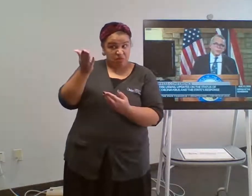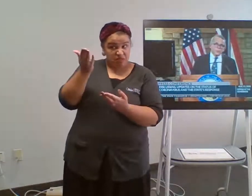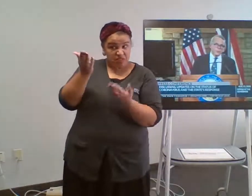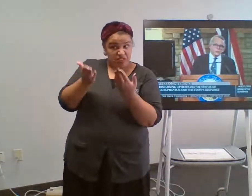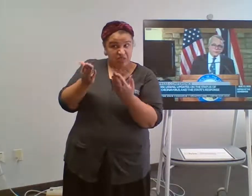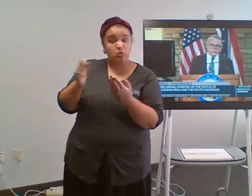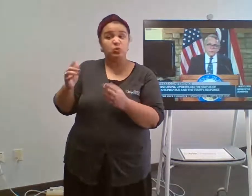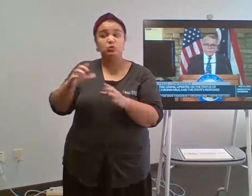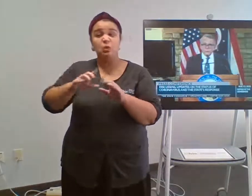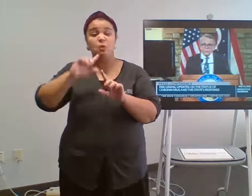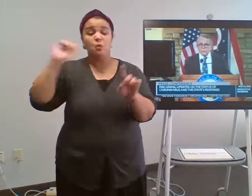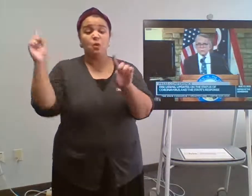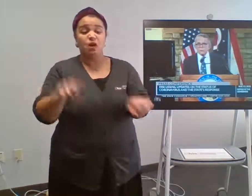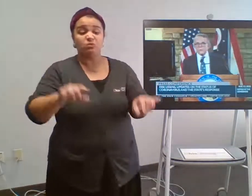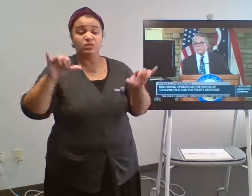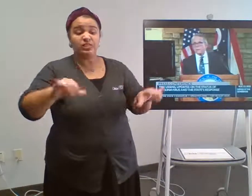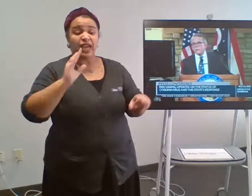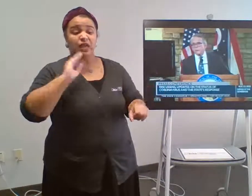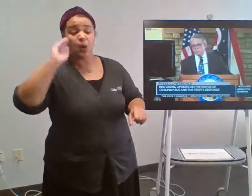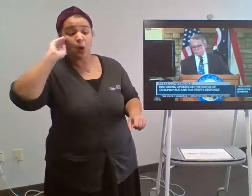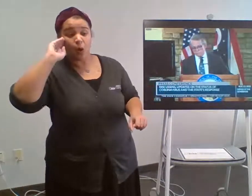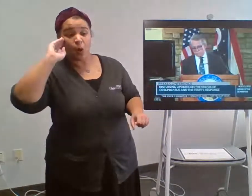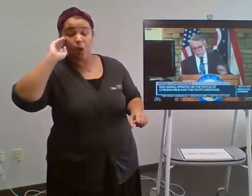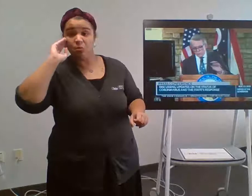We're going to continue to monitor the numbers.